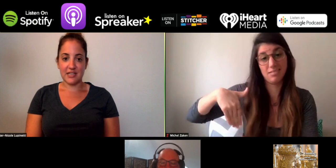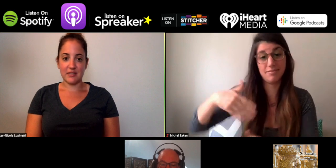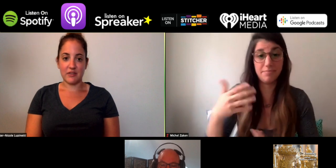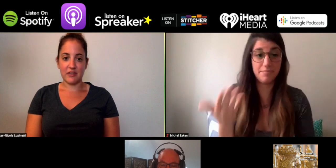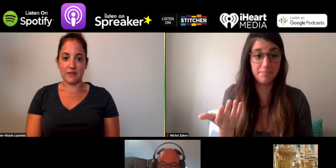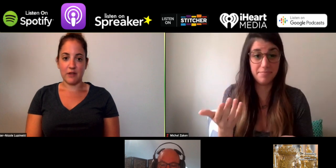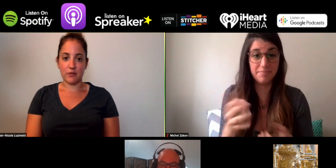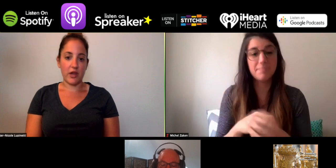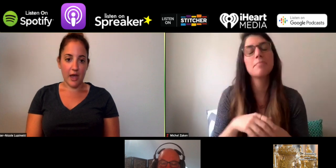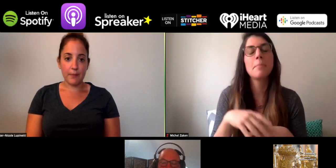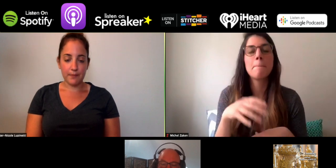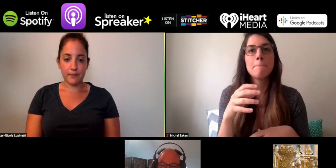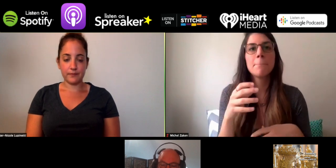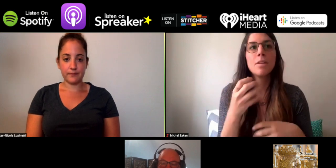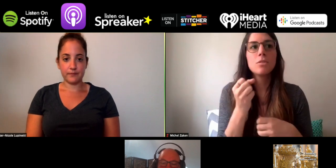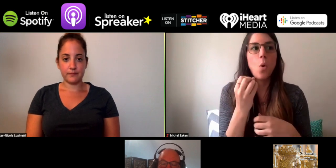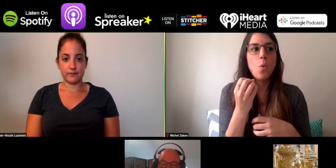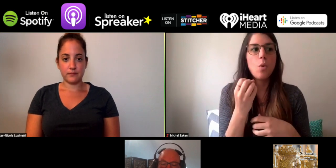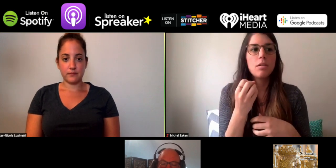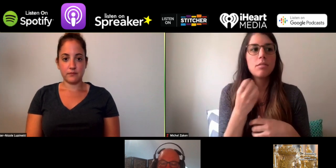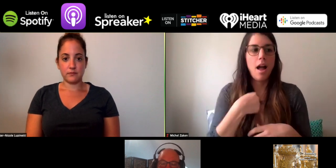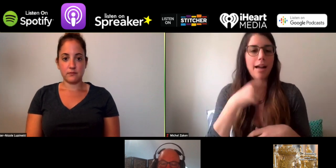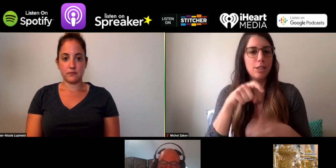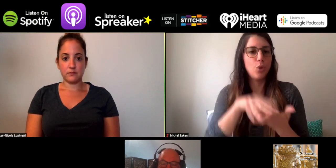That's not something that they developed quite yet.